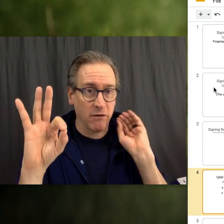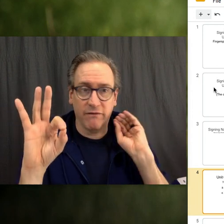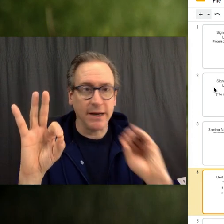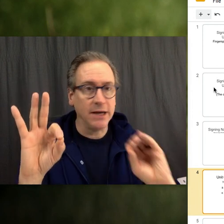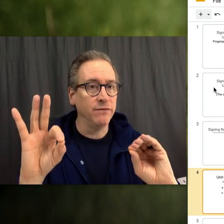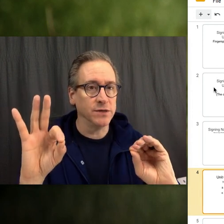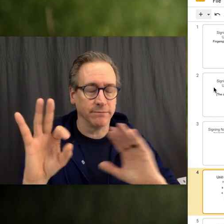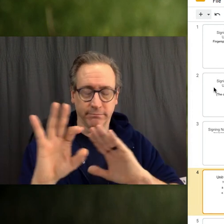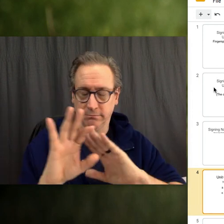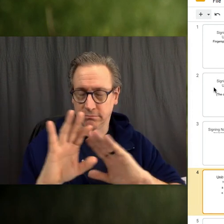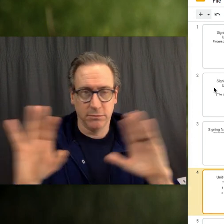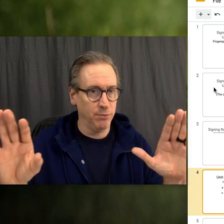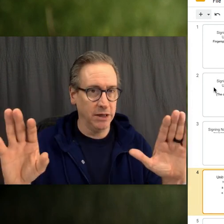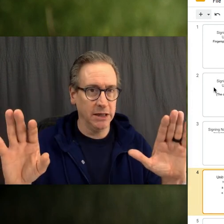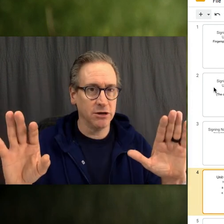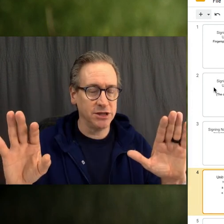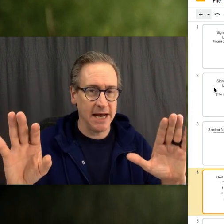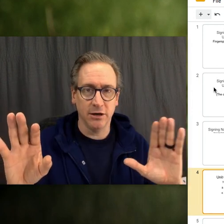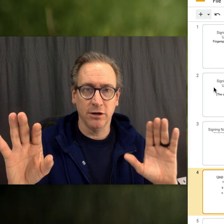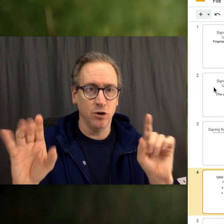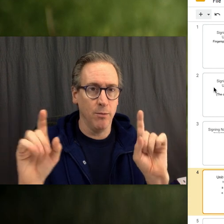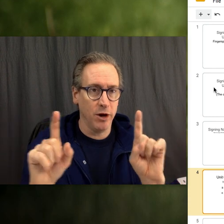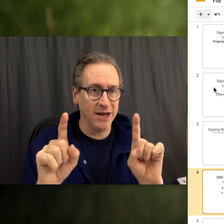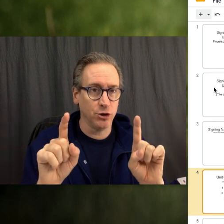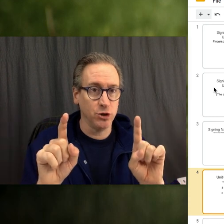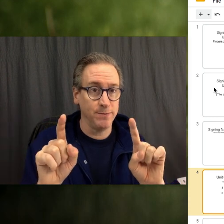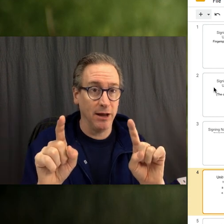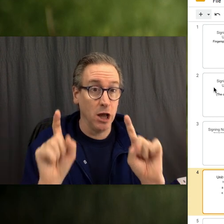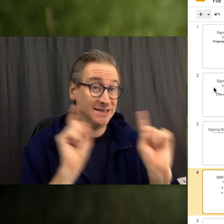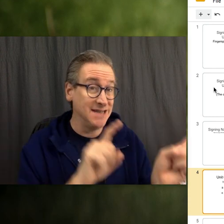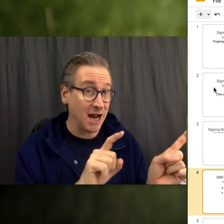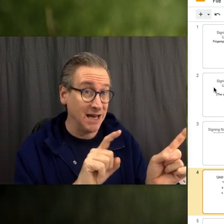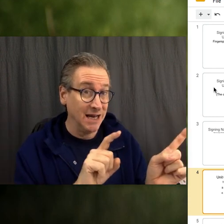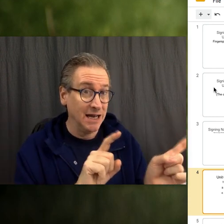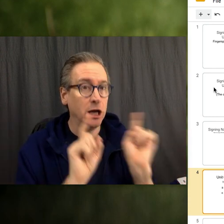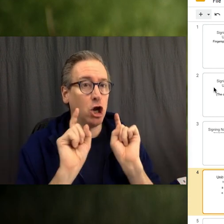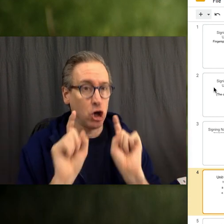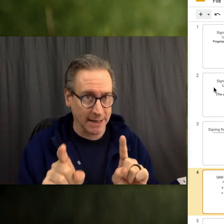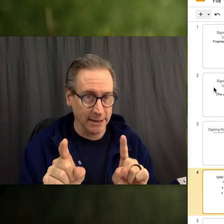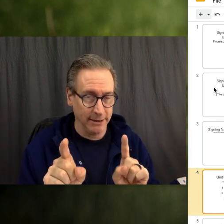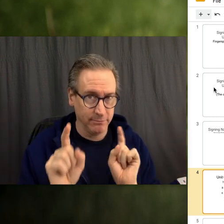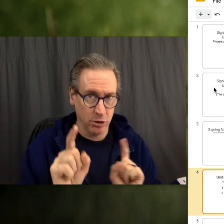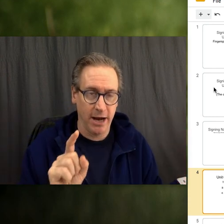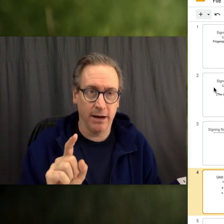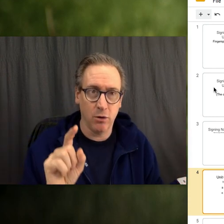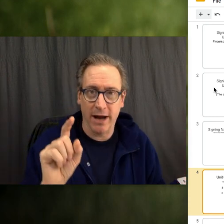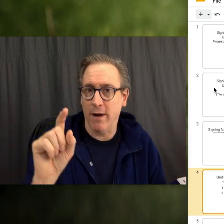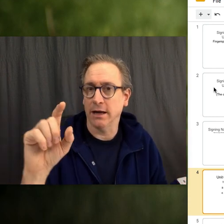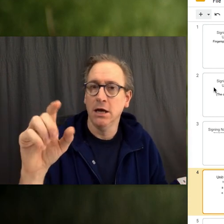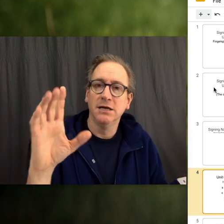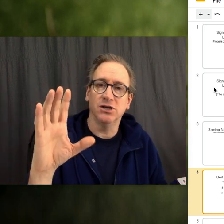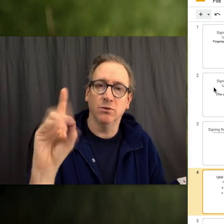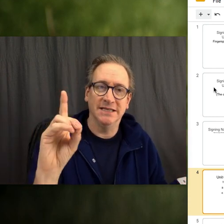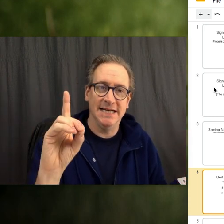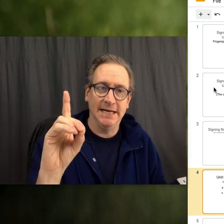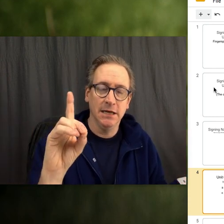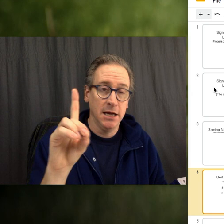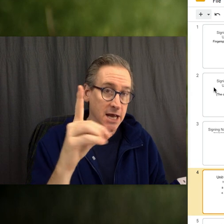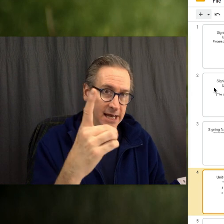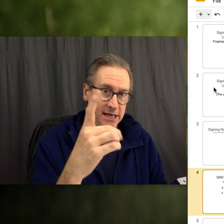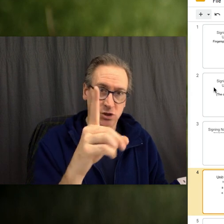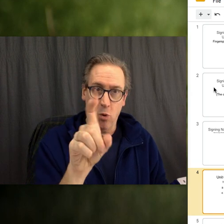are very confusing. Completely understand. You want to make sure you spell duck correctly. Okay, quack, quack. So